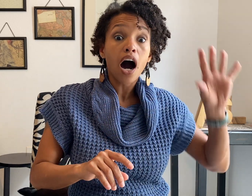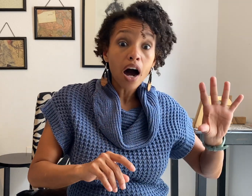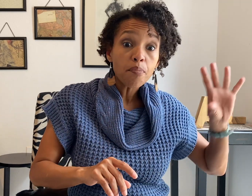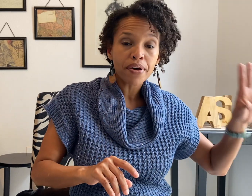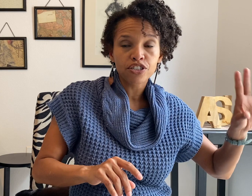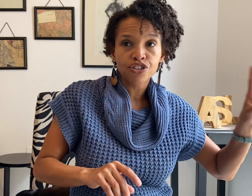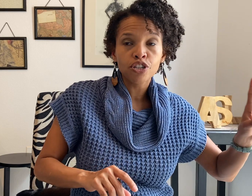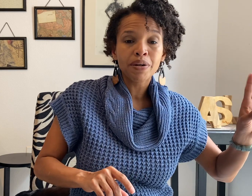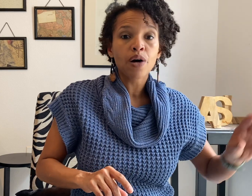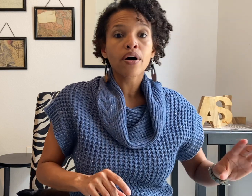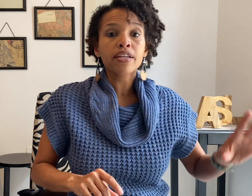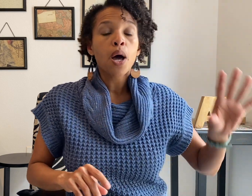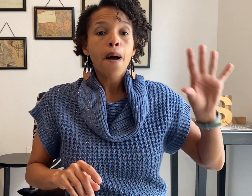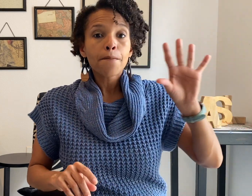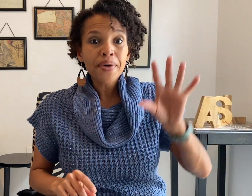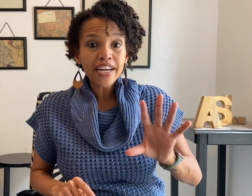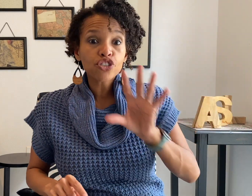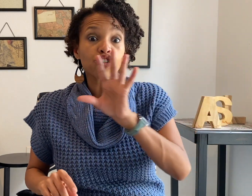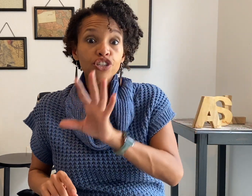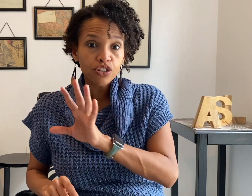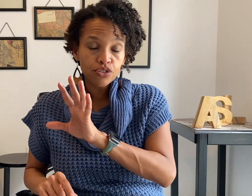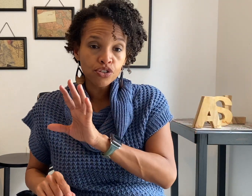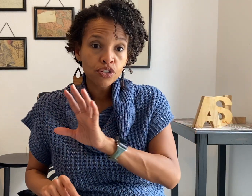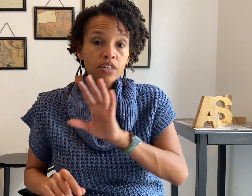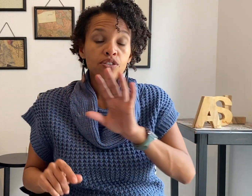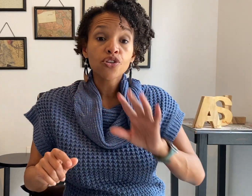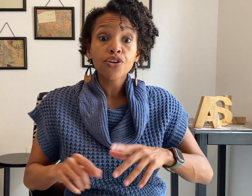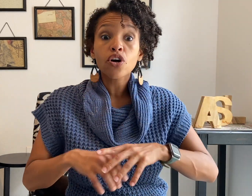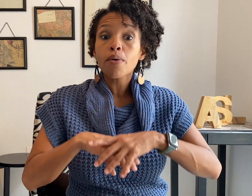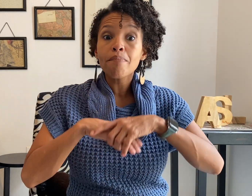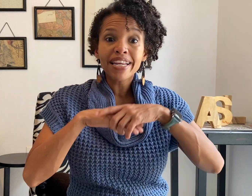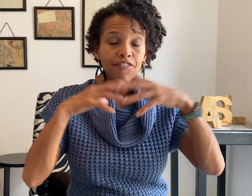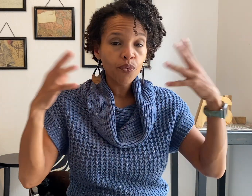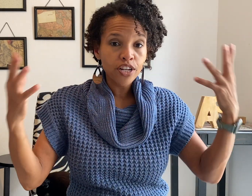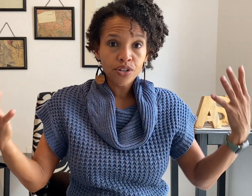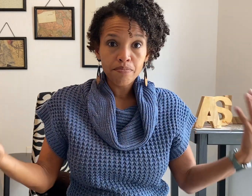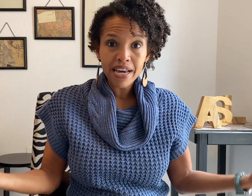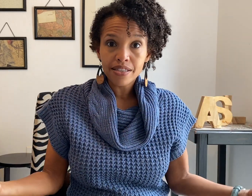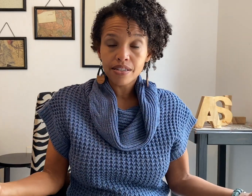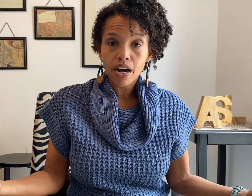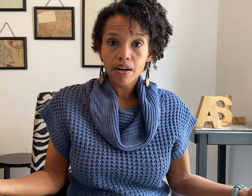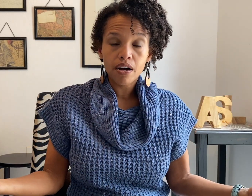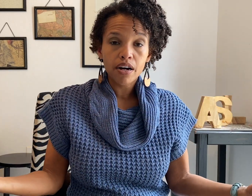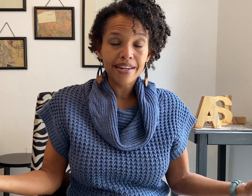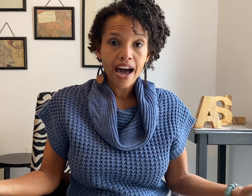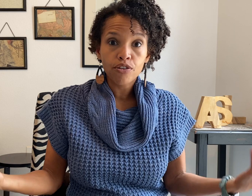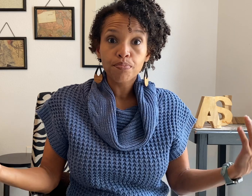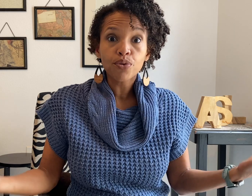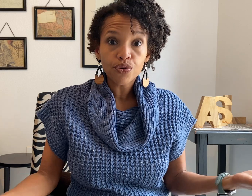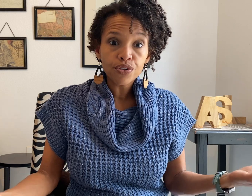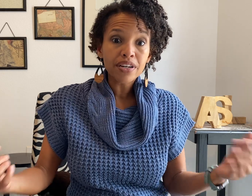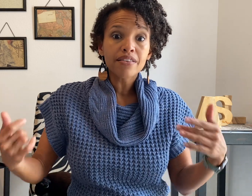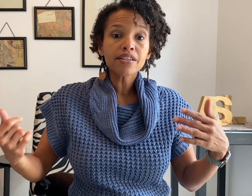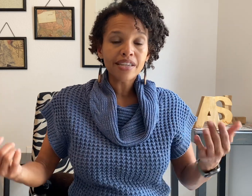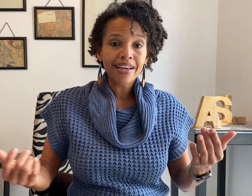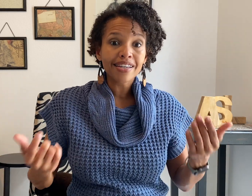a picture, but I wanted pictures. So there are many different ways you can make a noun plural. In this case, I